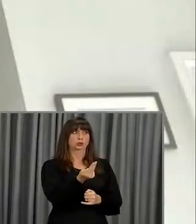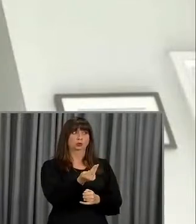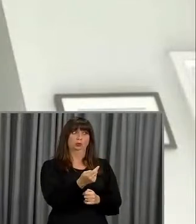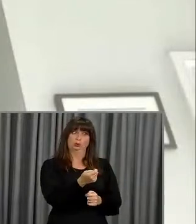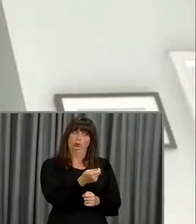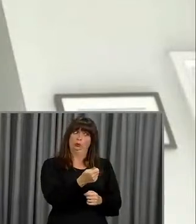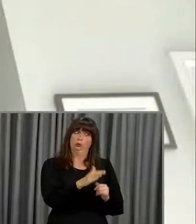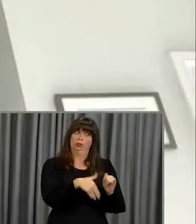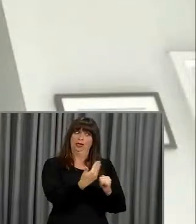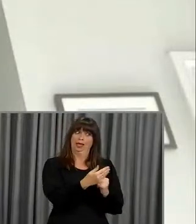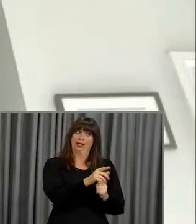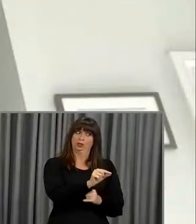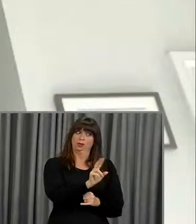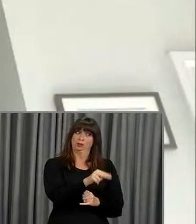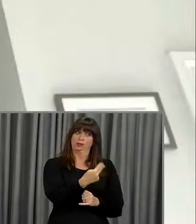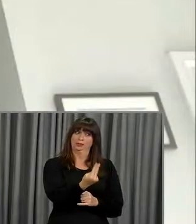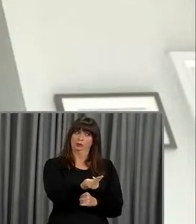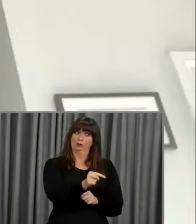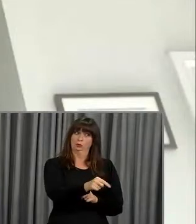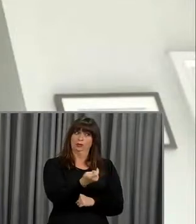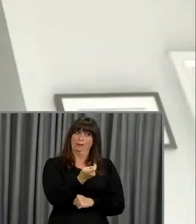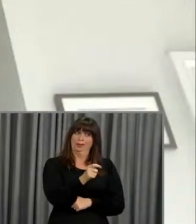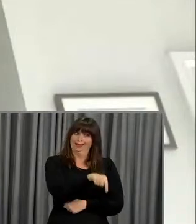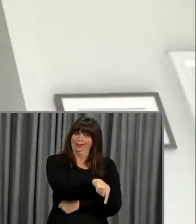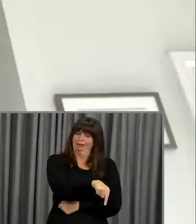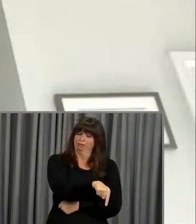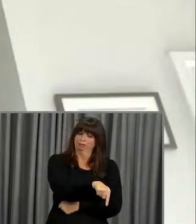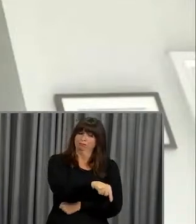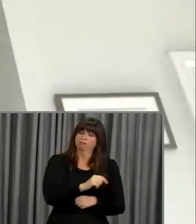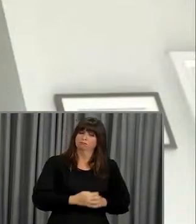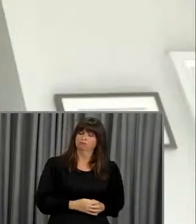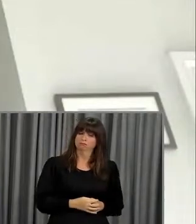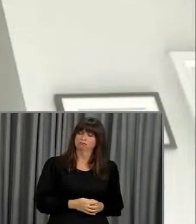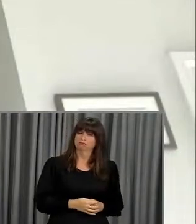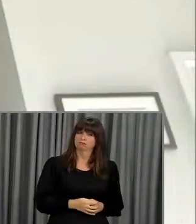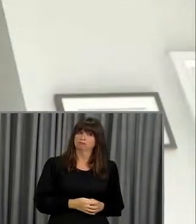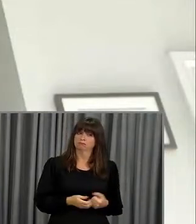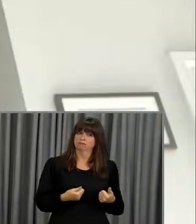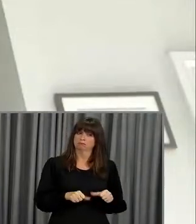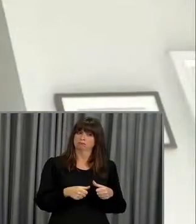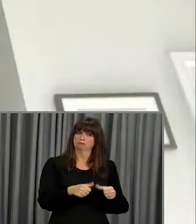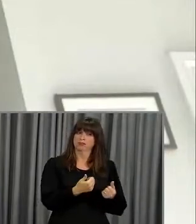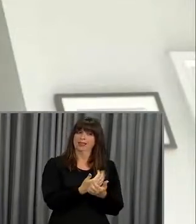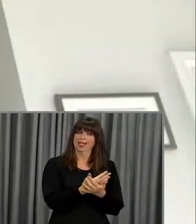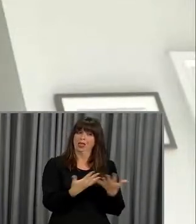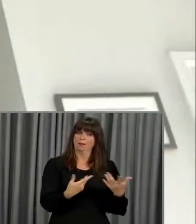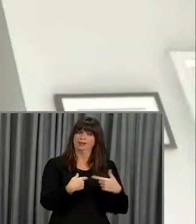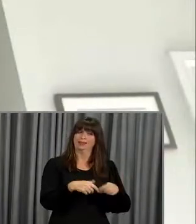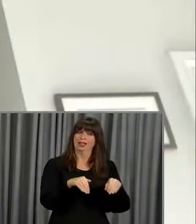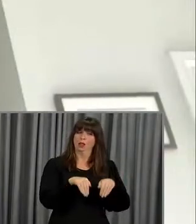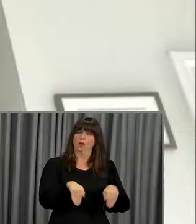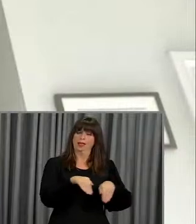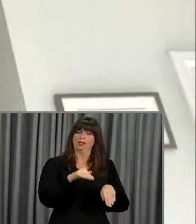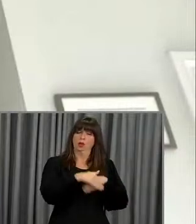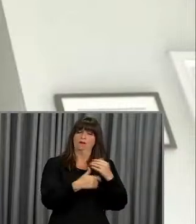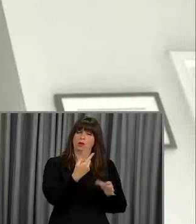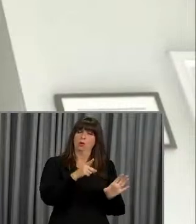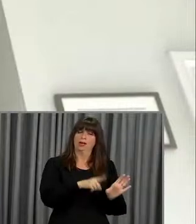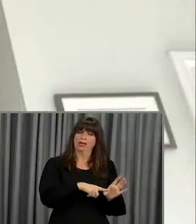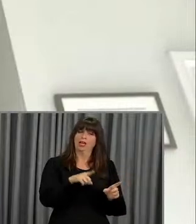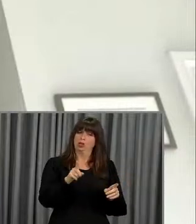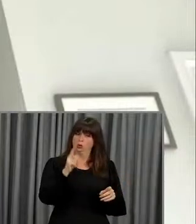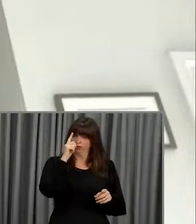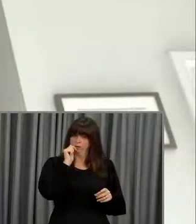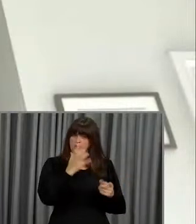very close to the end of 2022, and how many patients are still waiting more than a year for